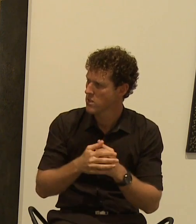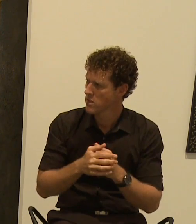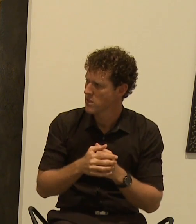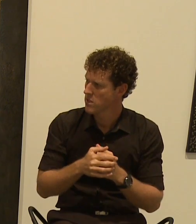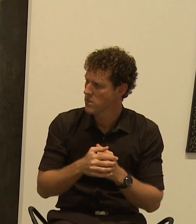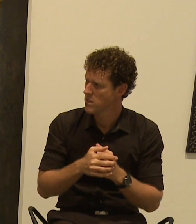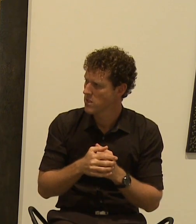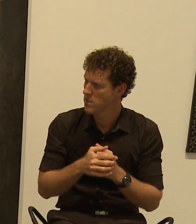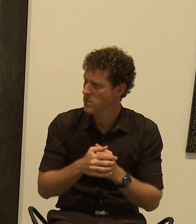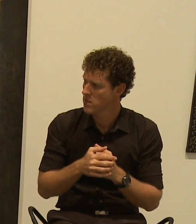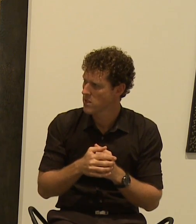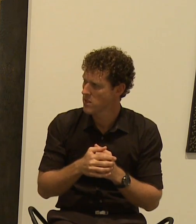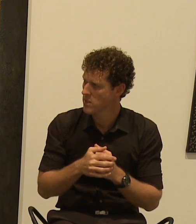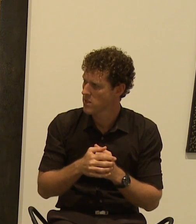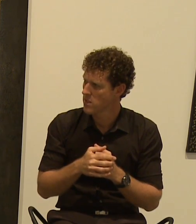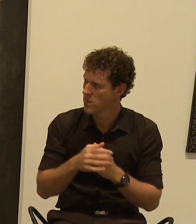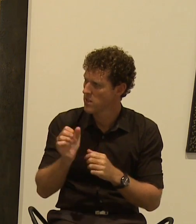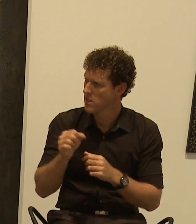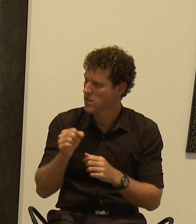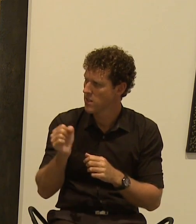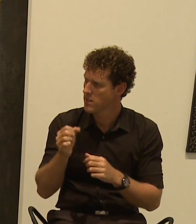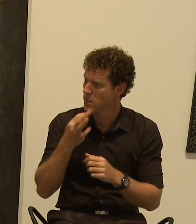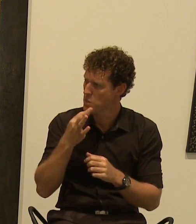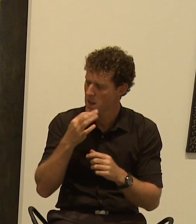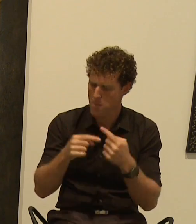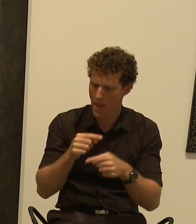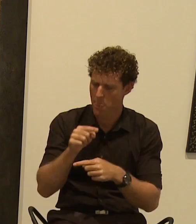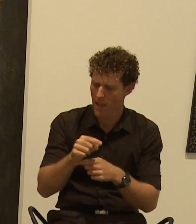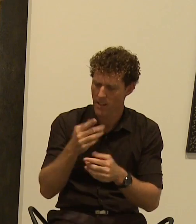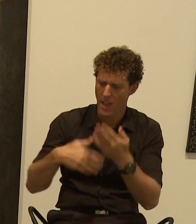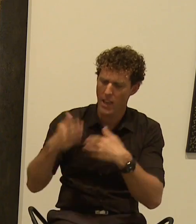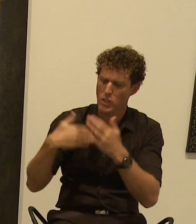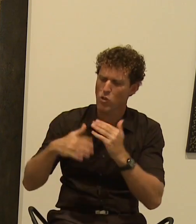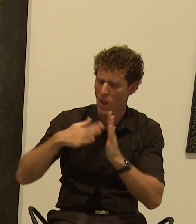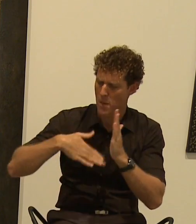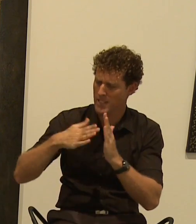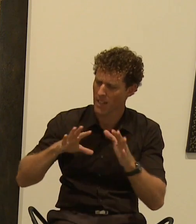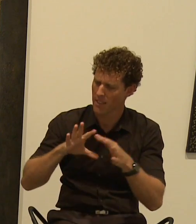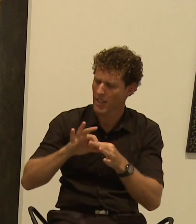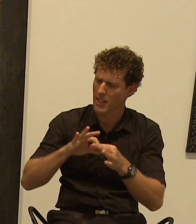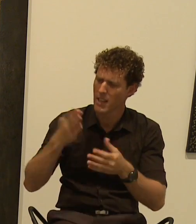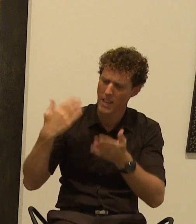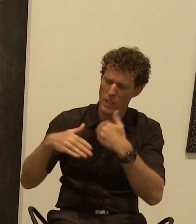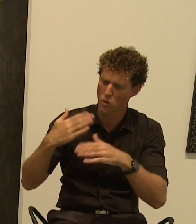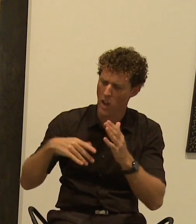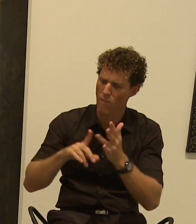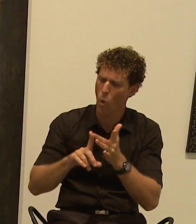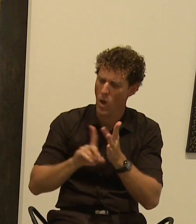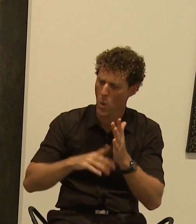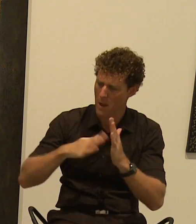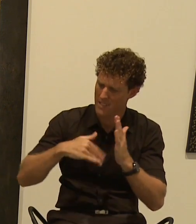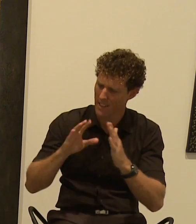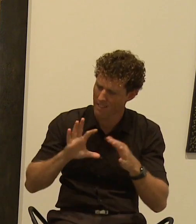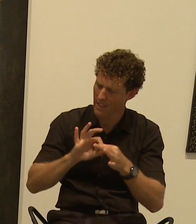It was kind of about that, the history of painting, oil painting,